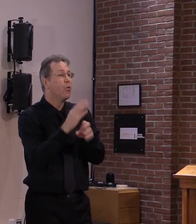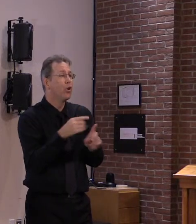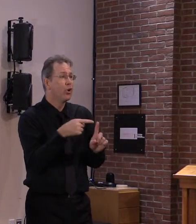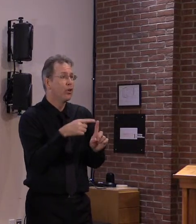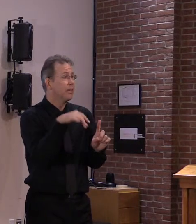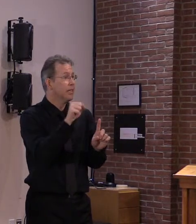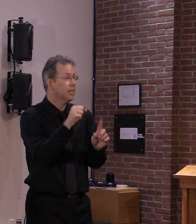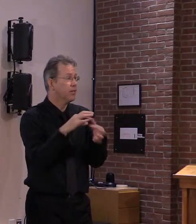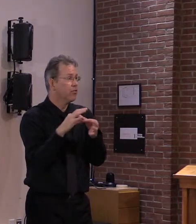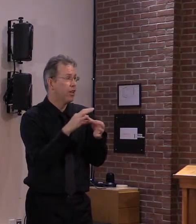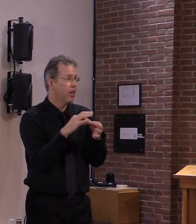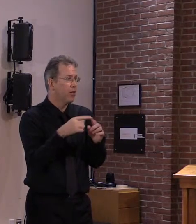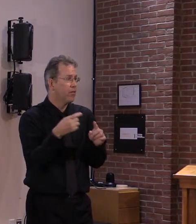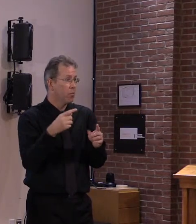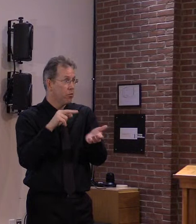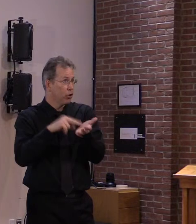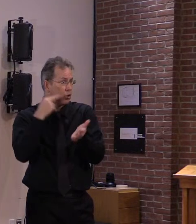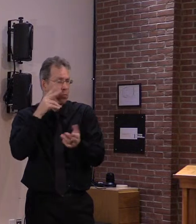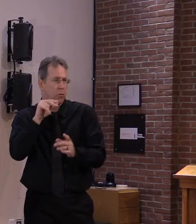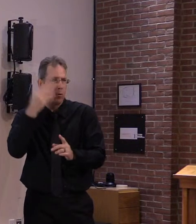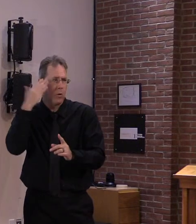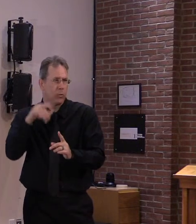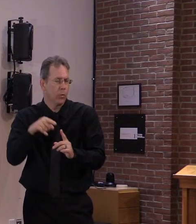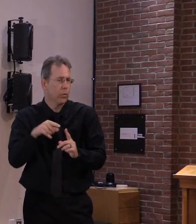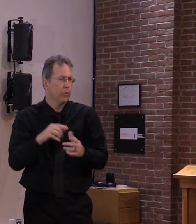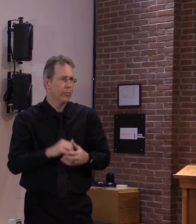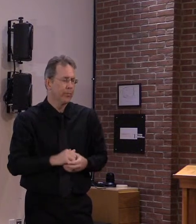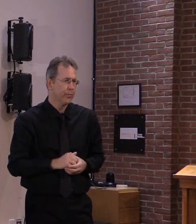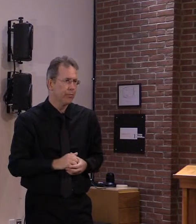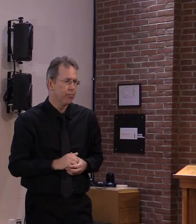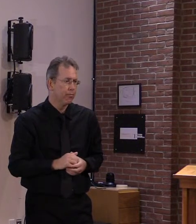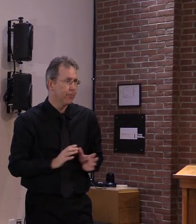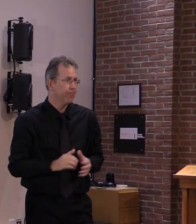quarantine, much to the dismay of some of their colleagues.